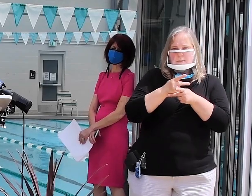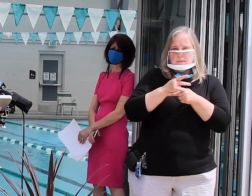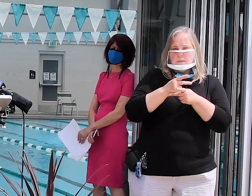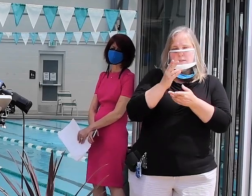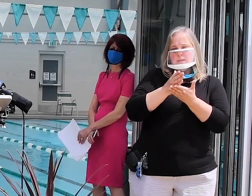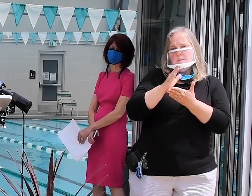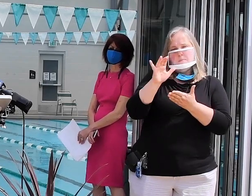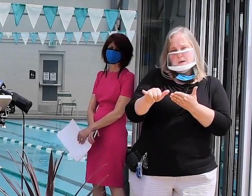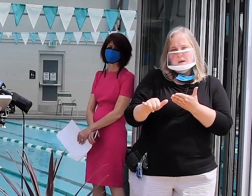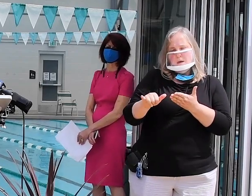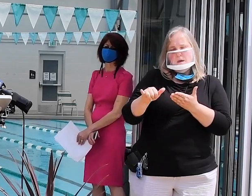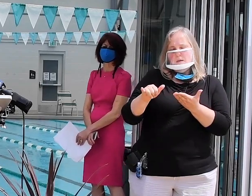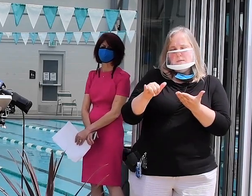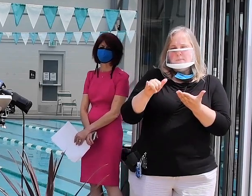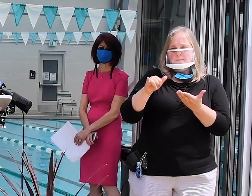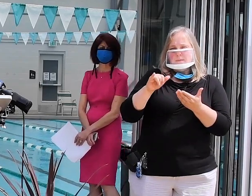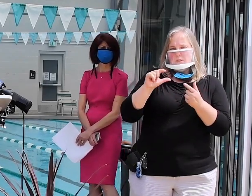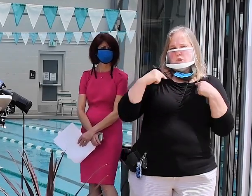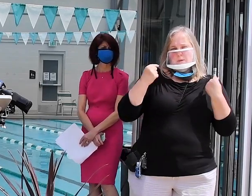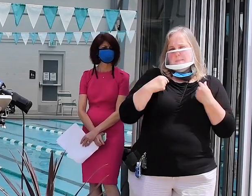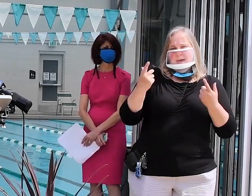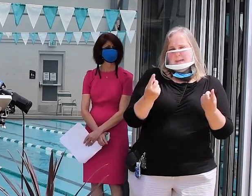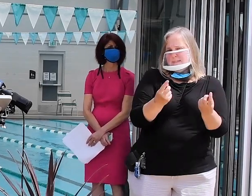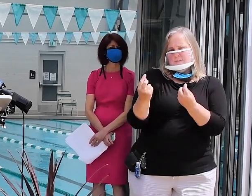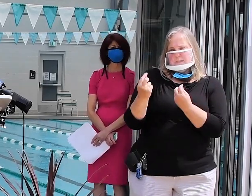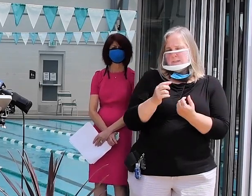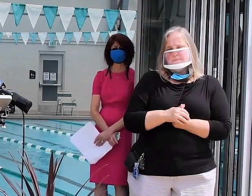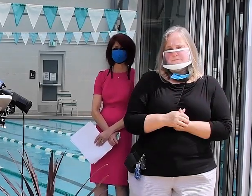drop-in gym activities.